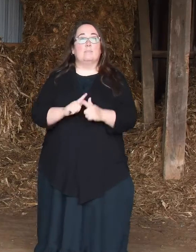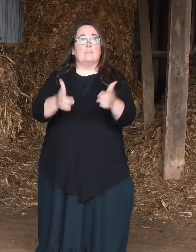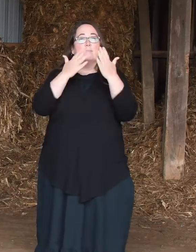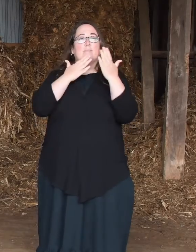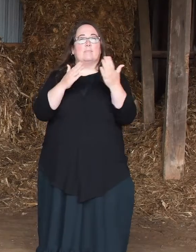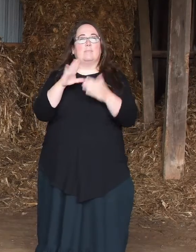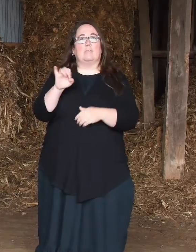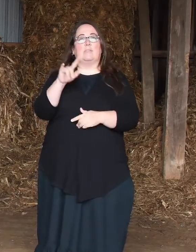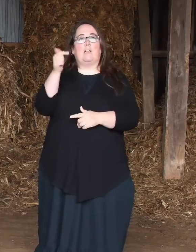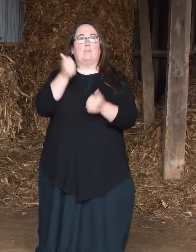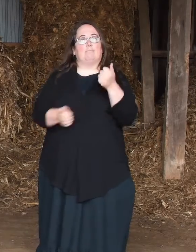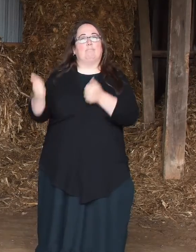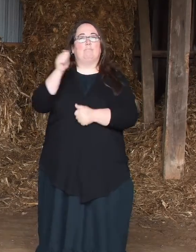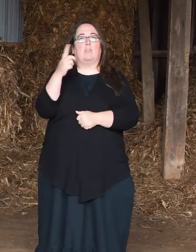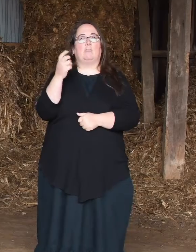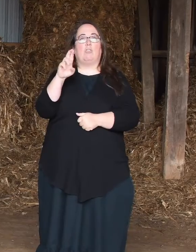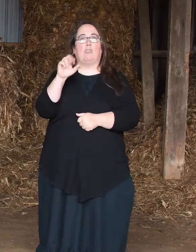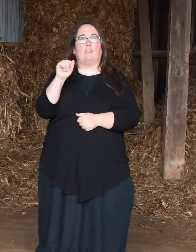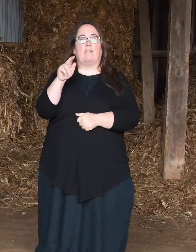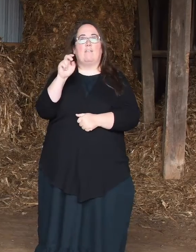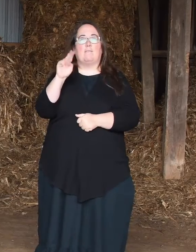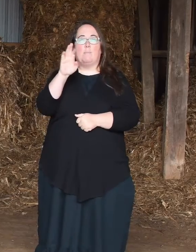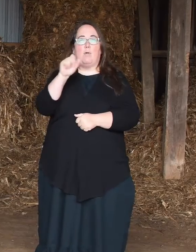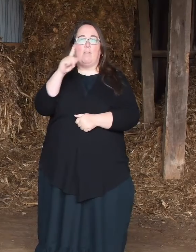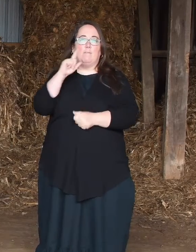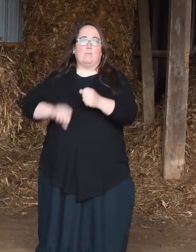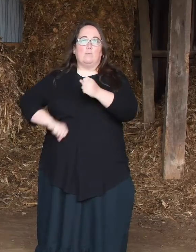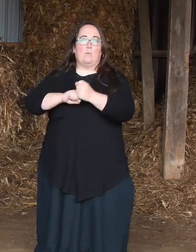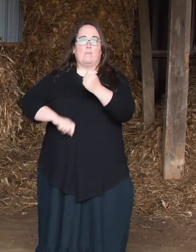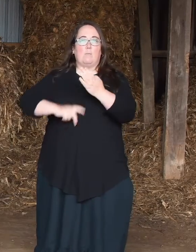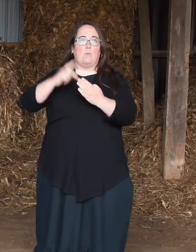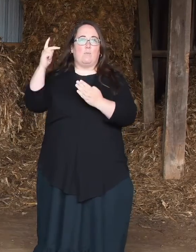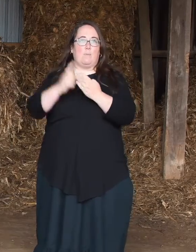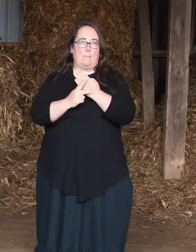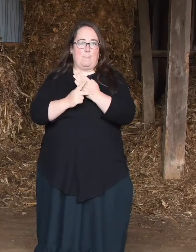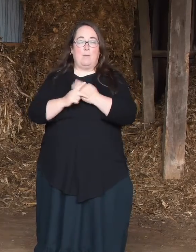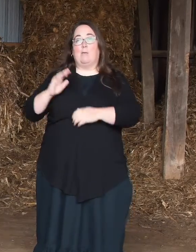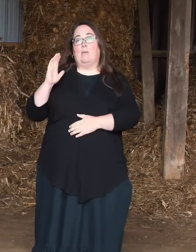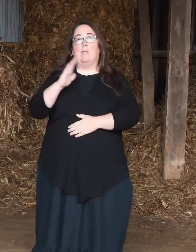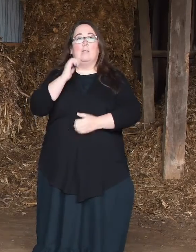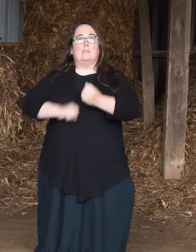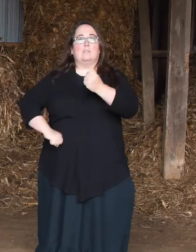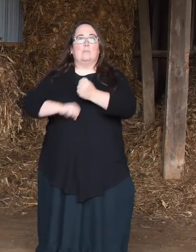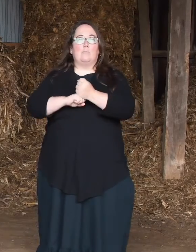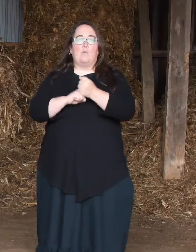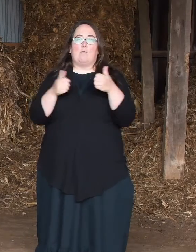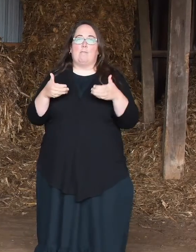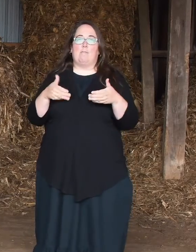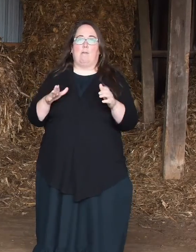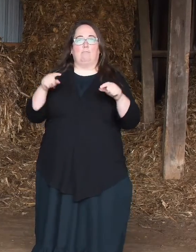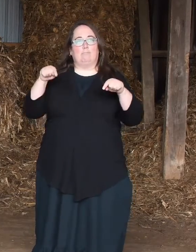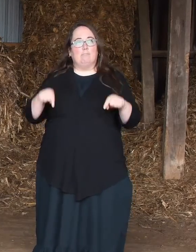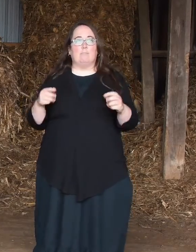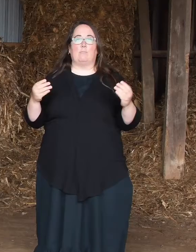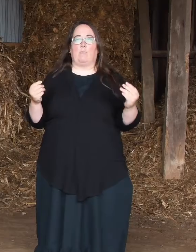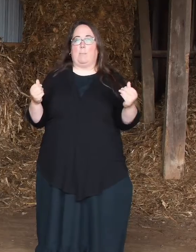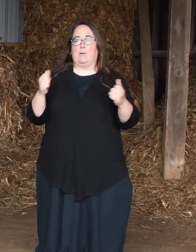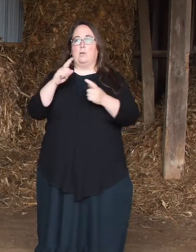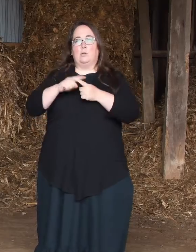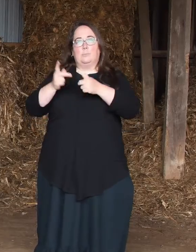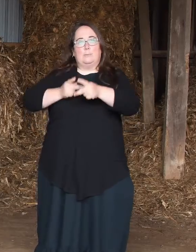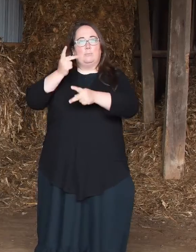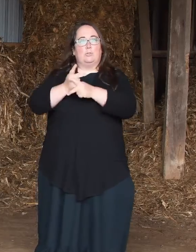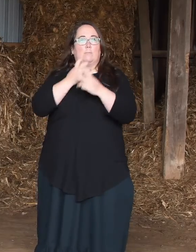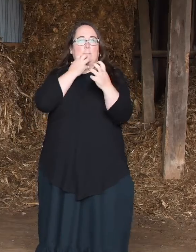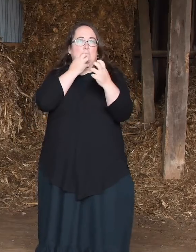thank County Executive Dr. Calvin Ball for his support of this program. His support has enabled this property to be